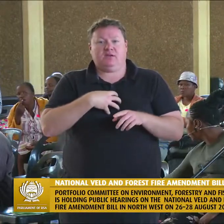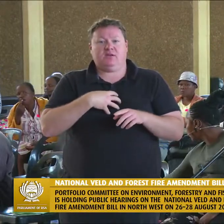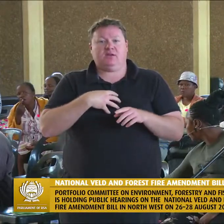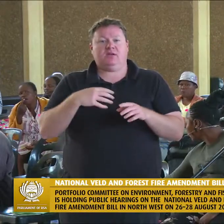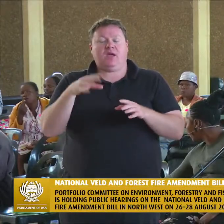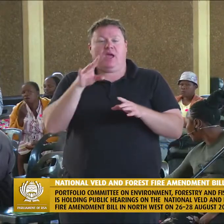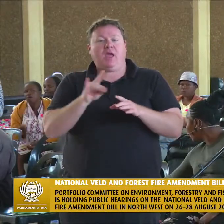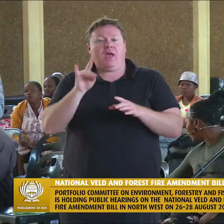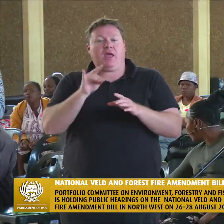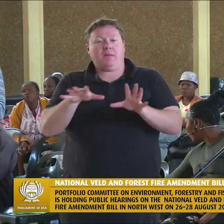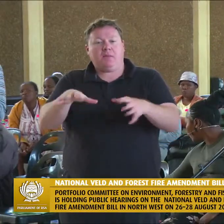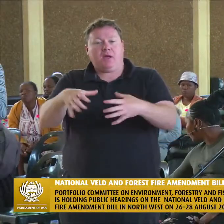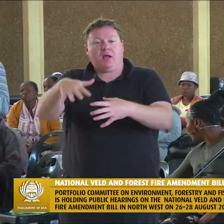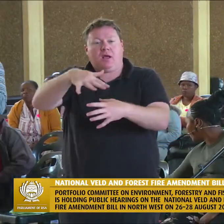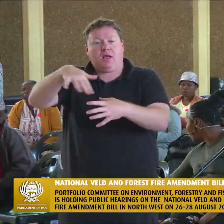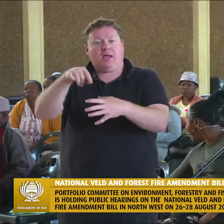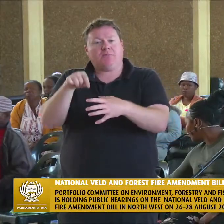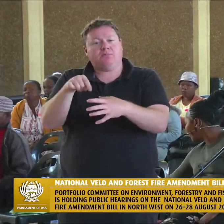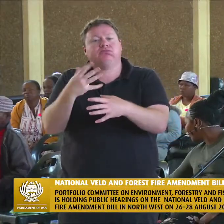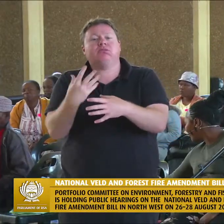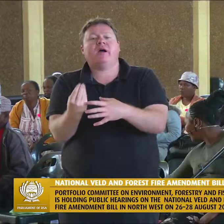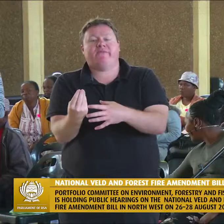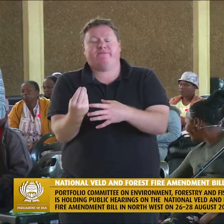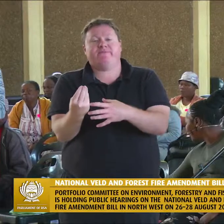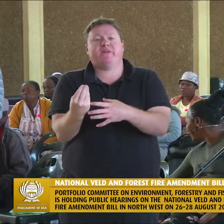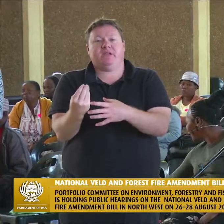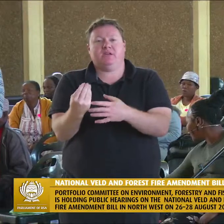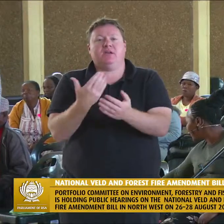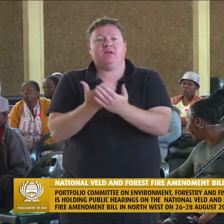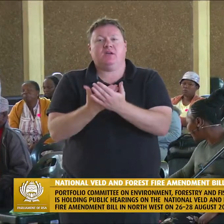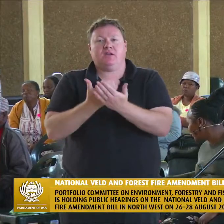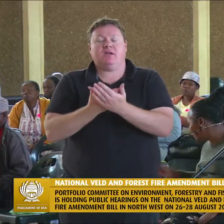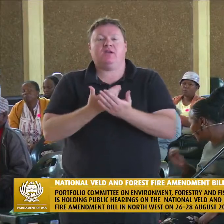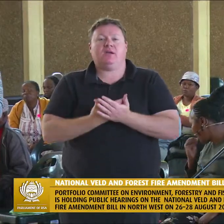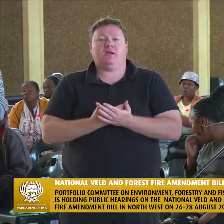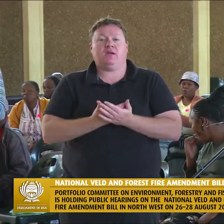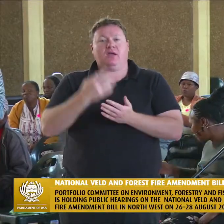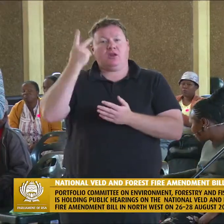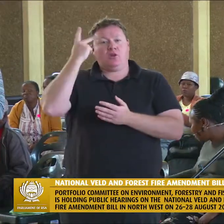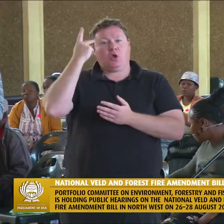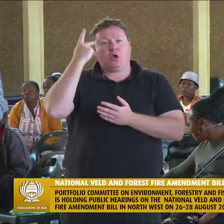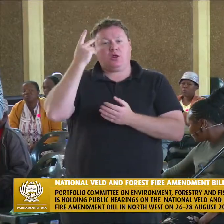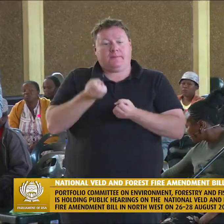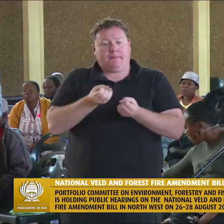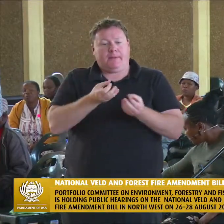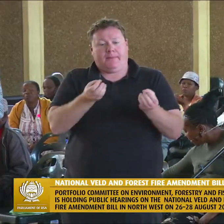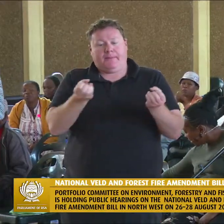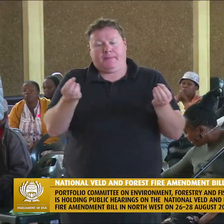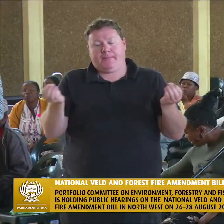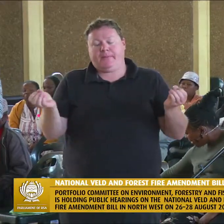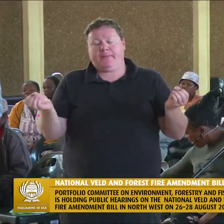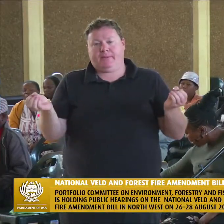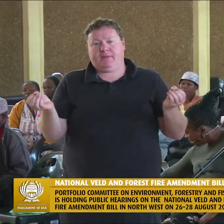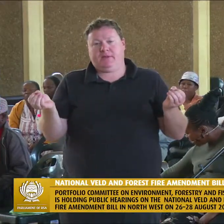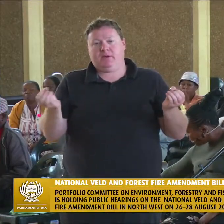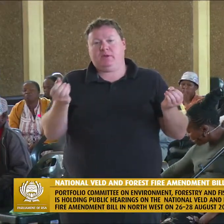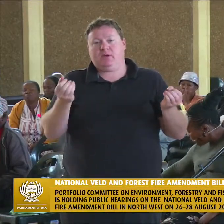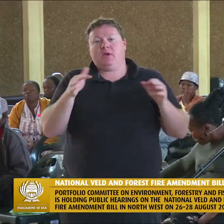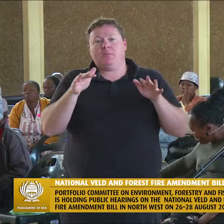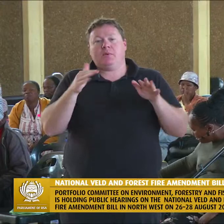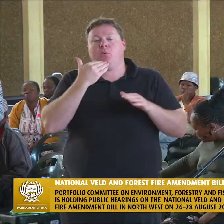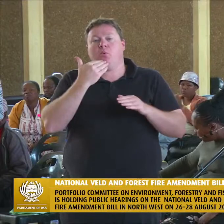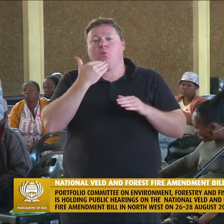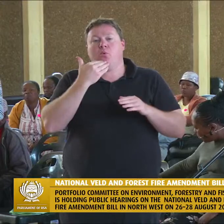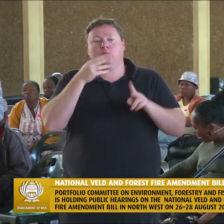livestock we would impart that knowledge to the people who are